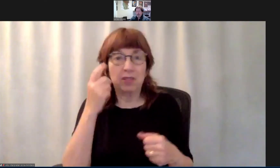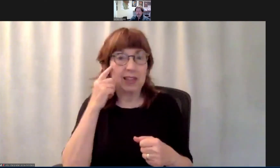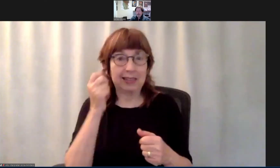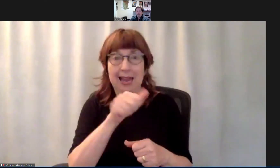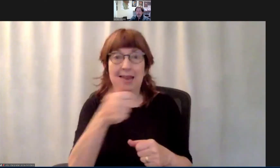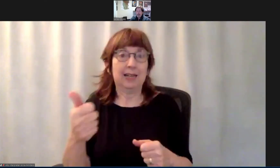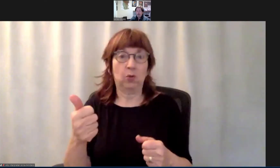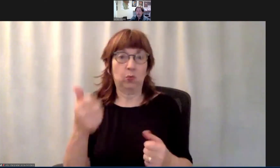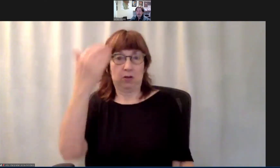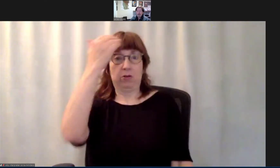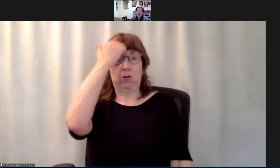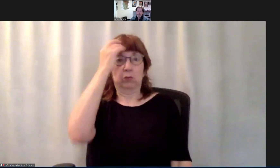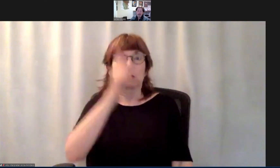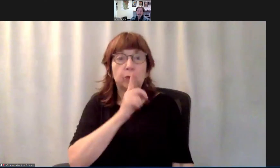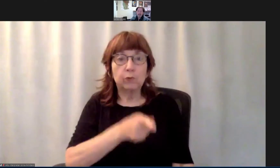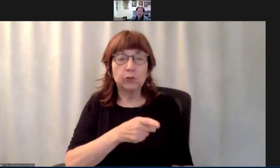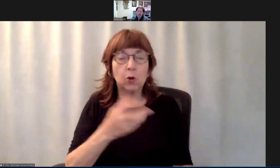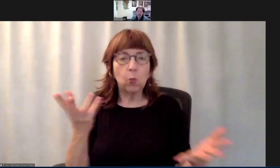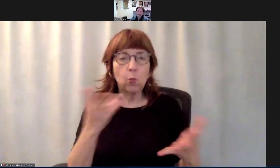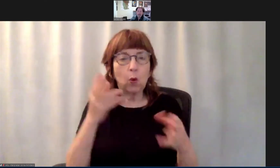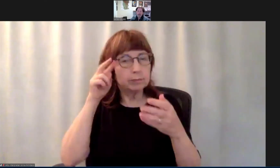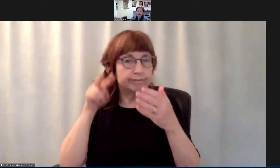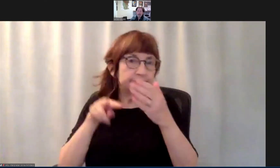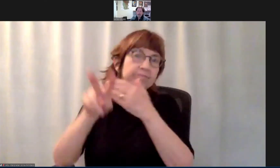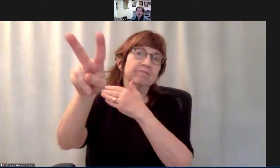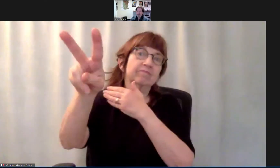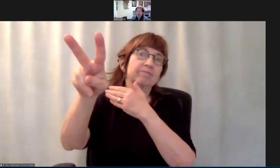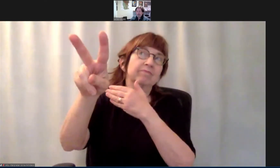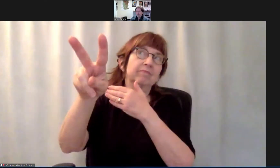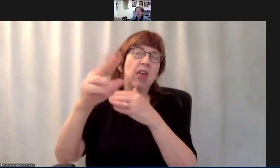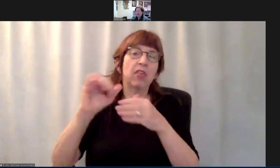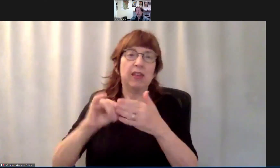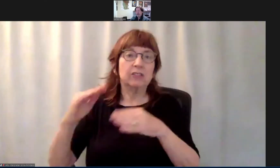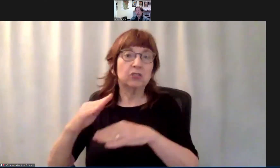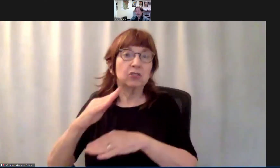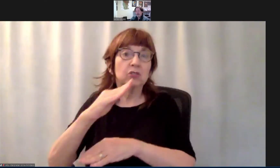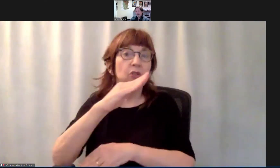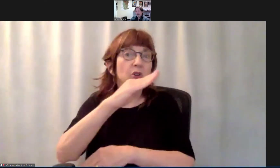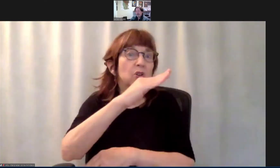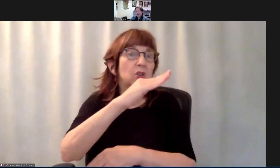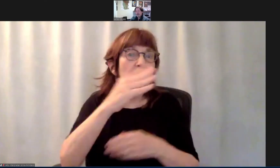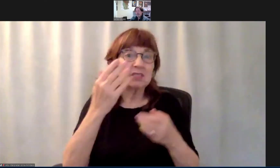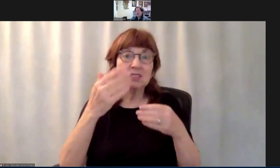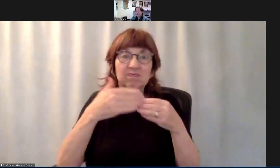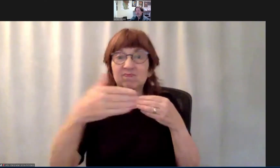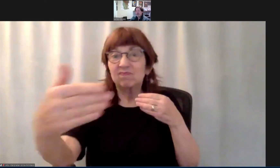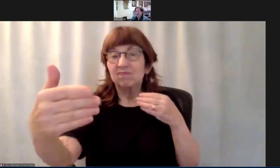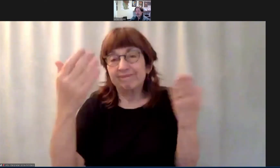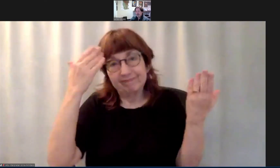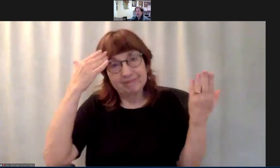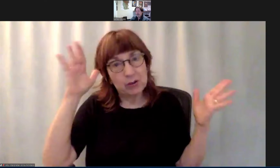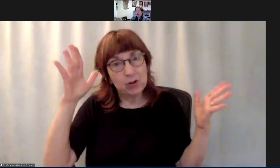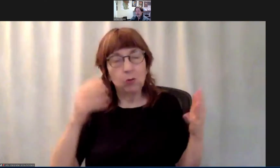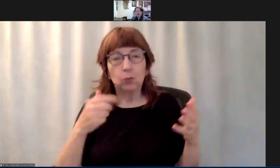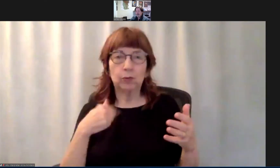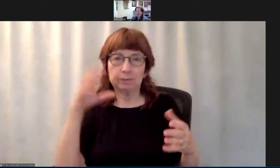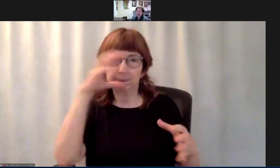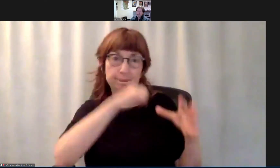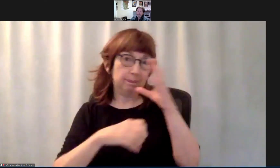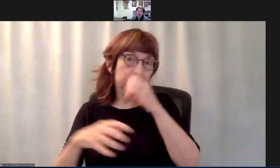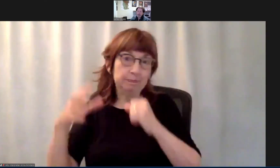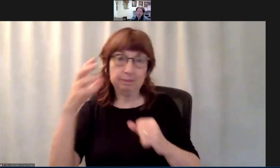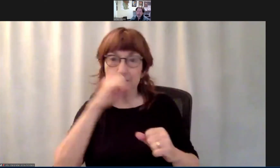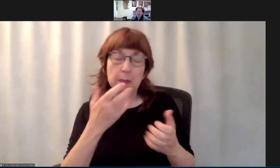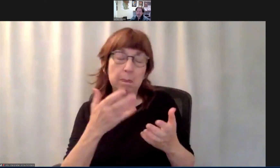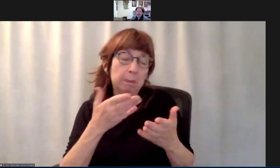anybody knows at this point what the trajectory of this current surge is going to be. So some of it's conjecture based on what